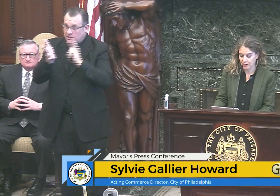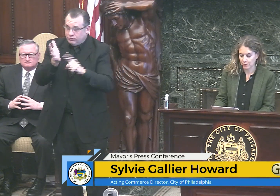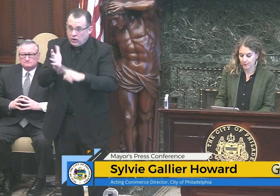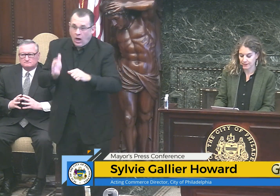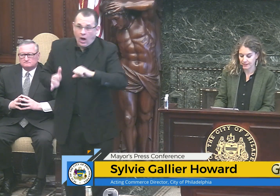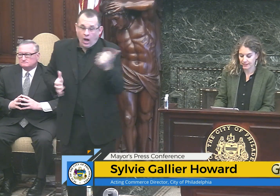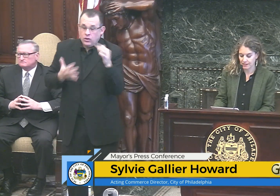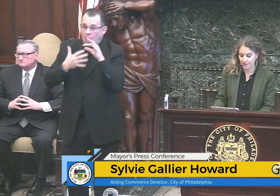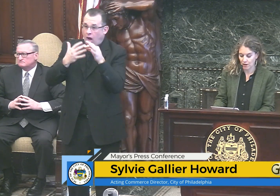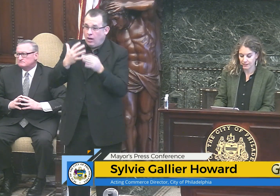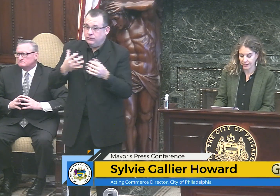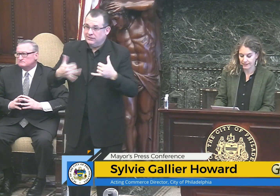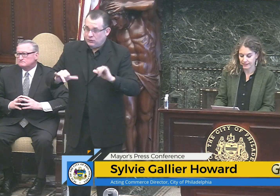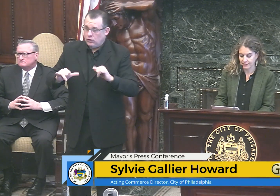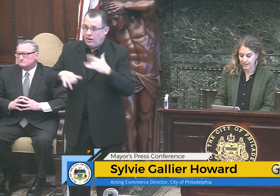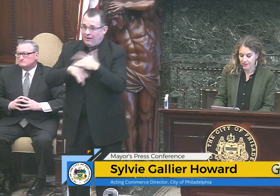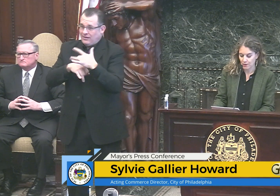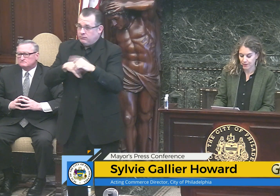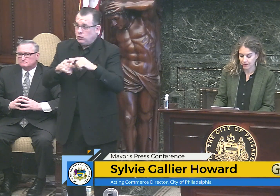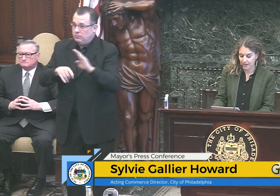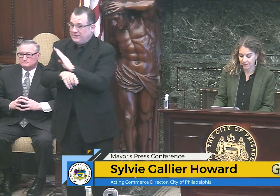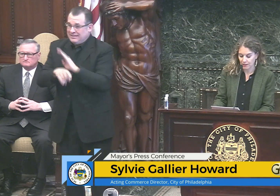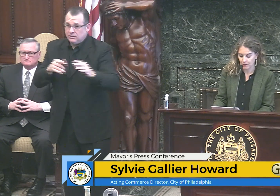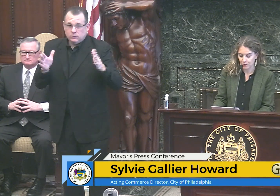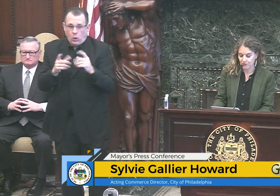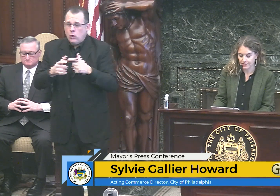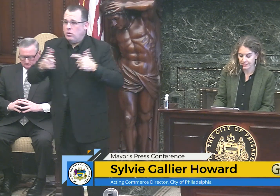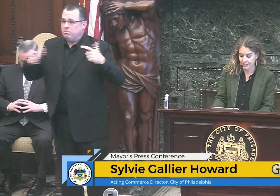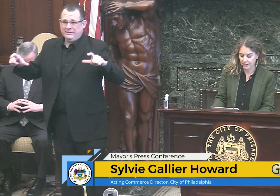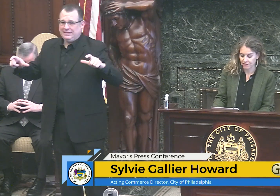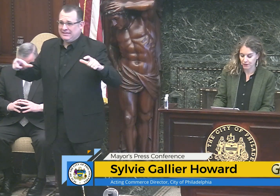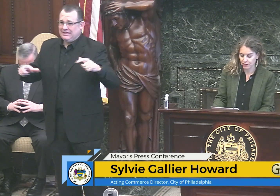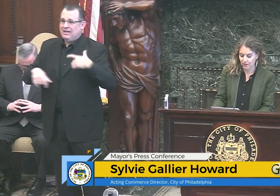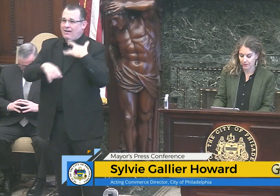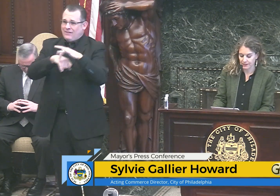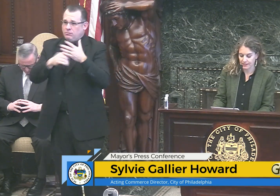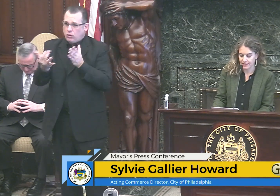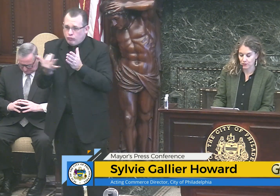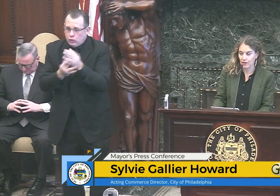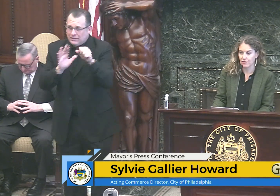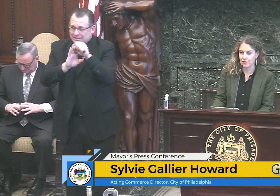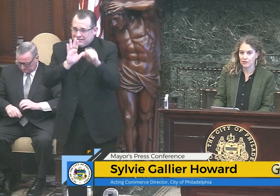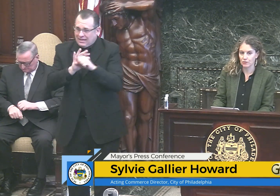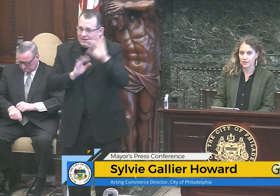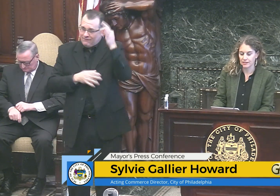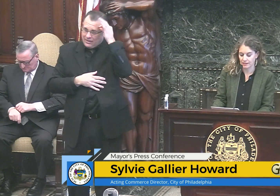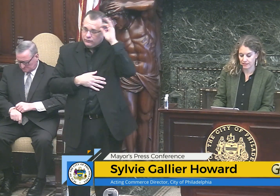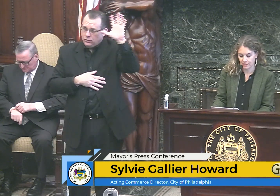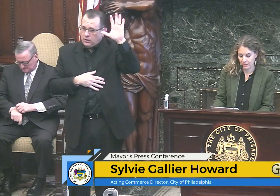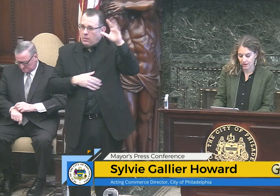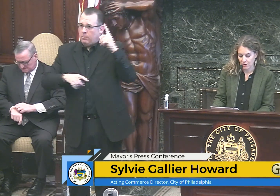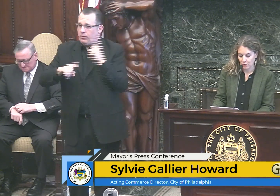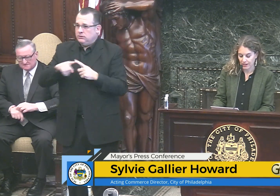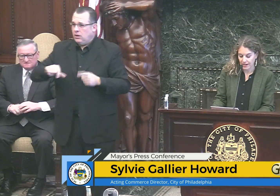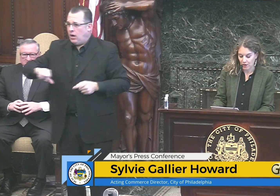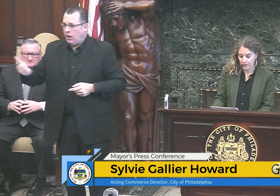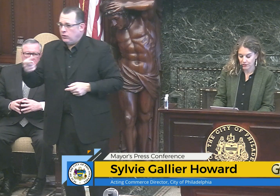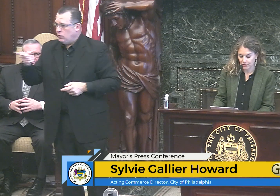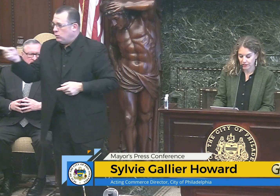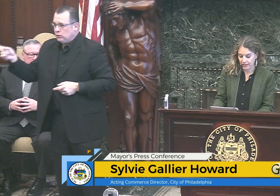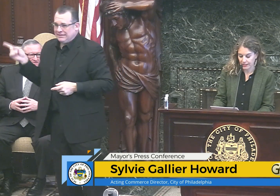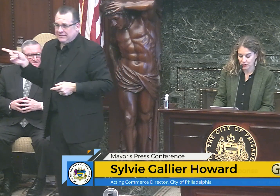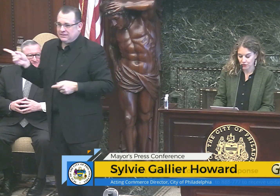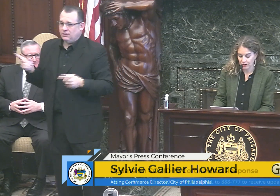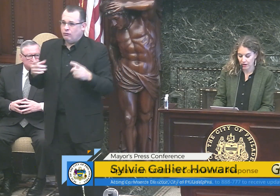options available to businesses of all sizes that are being made available through the state and federal governments as well as other sources. Right now,